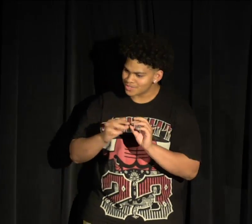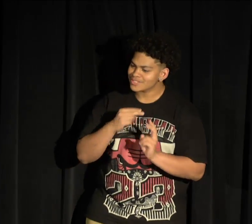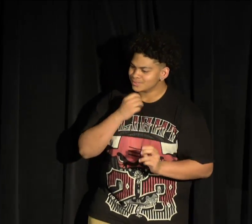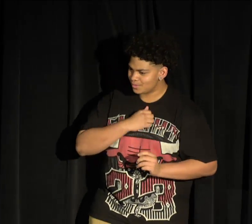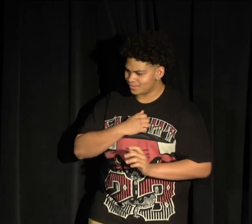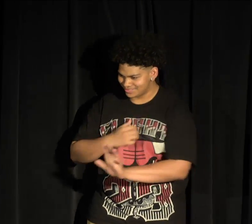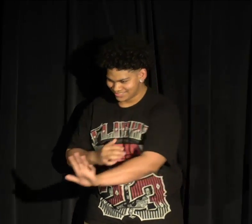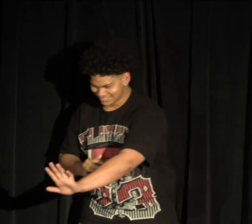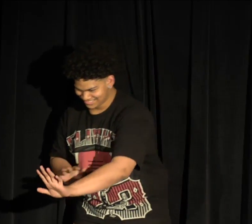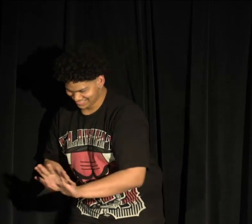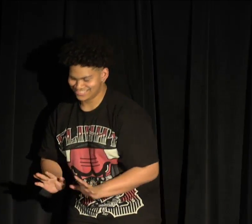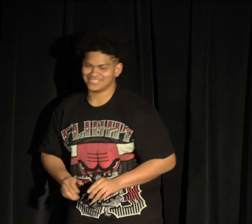This will not be voice interpreted.